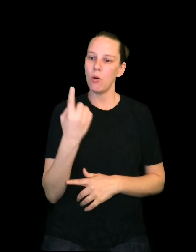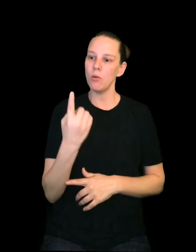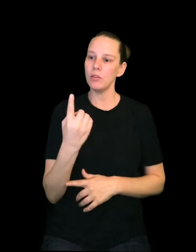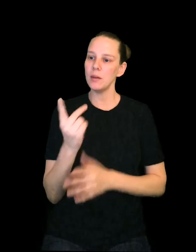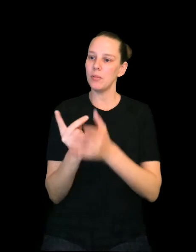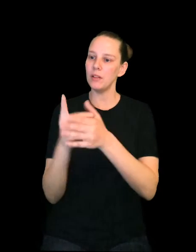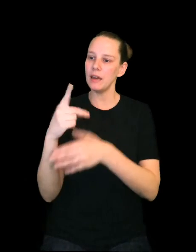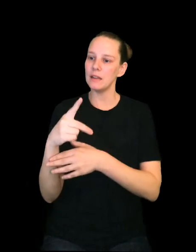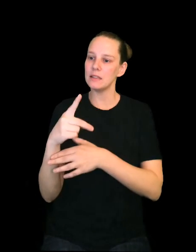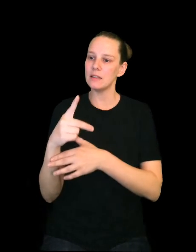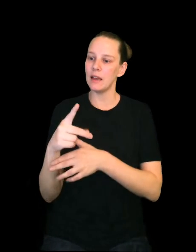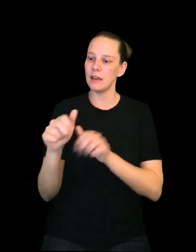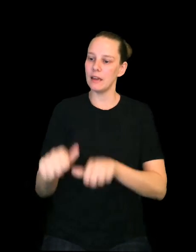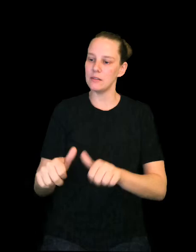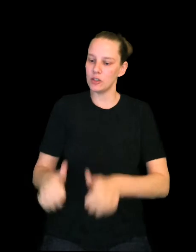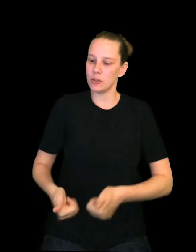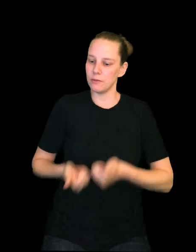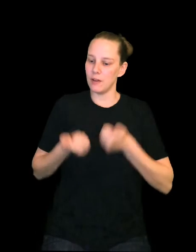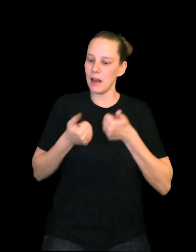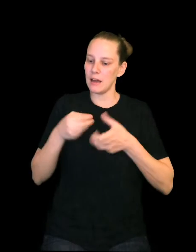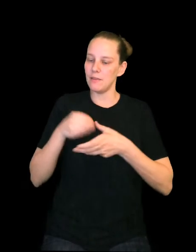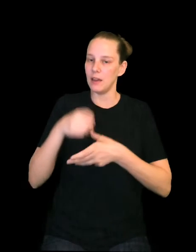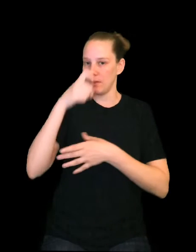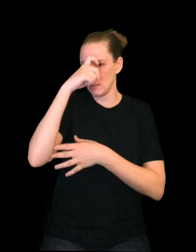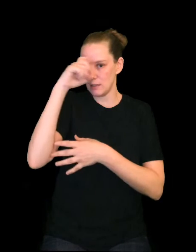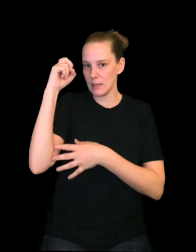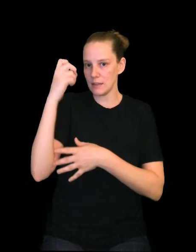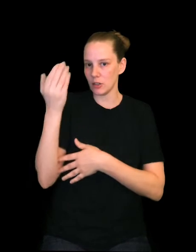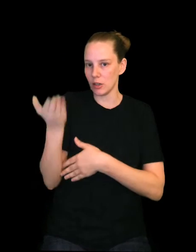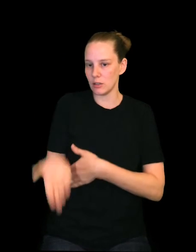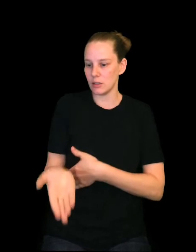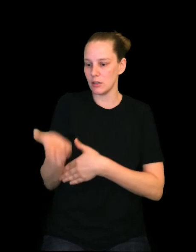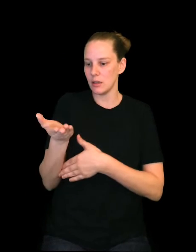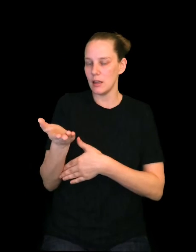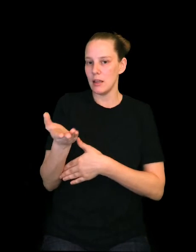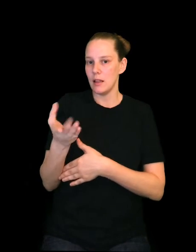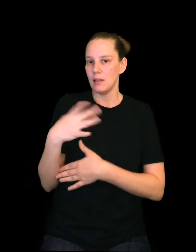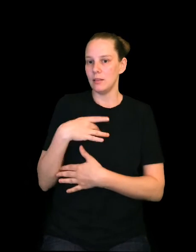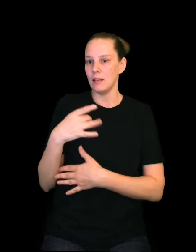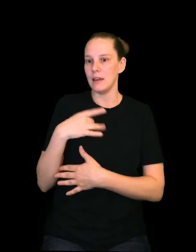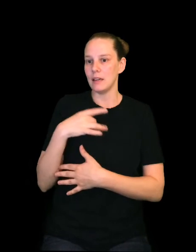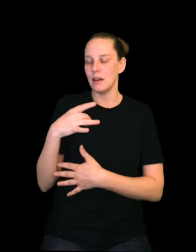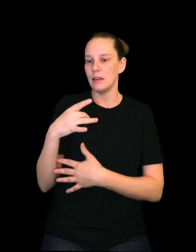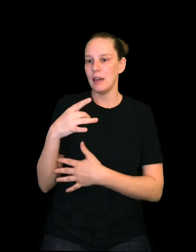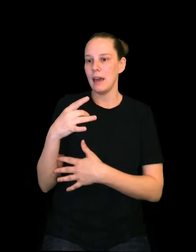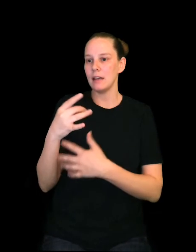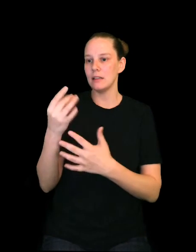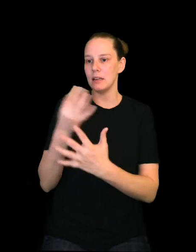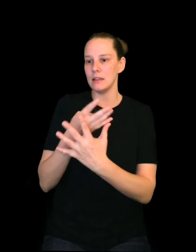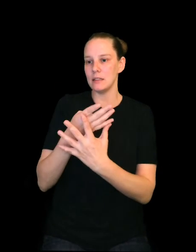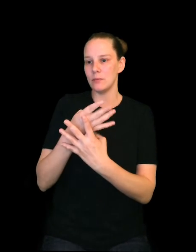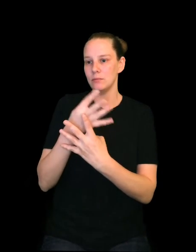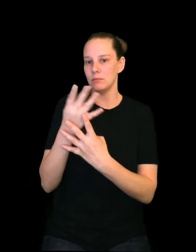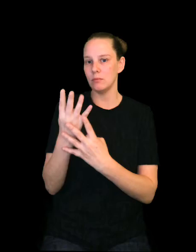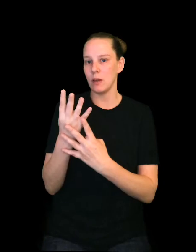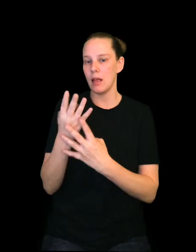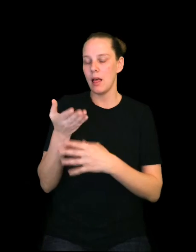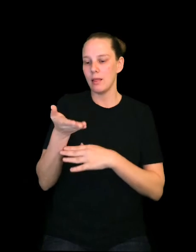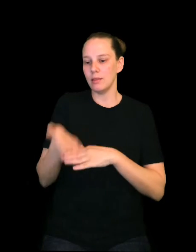So only plants that can survive in the desert, like a